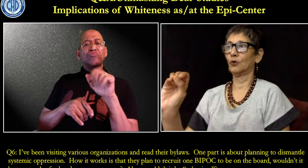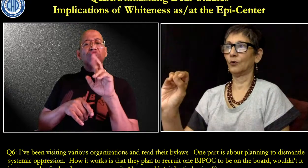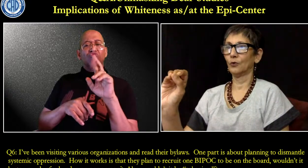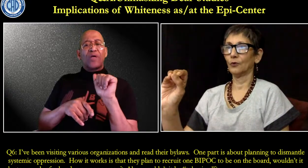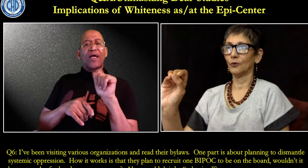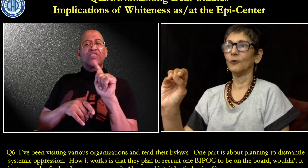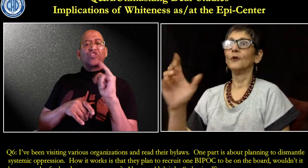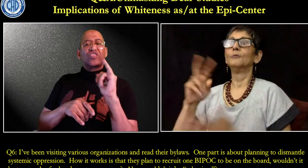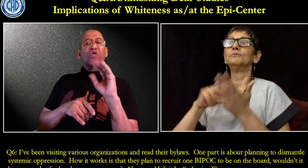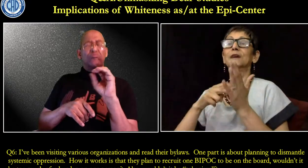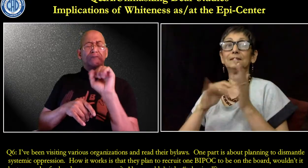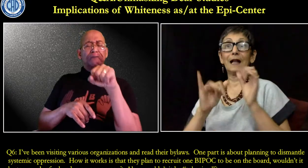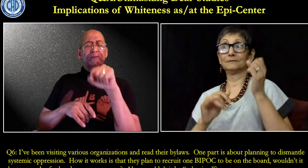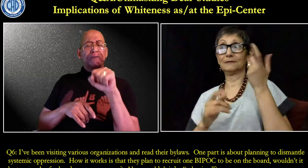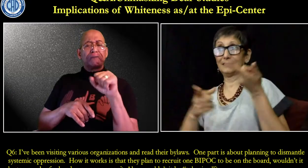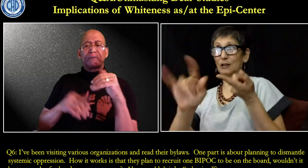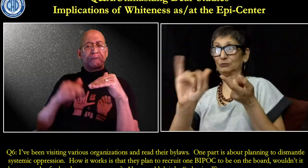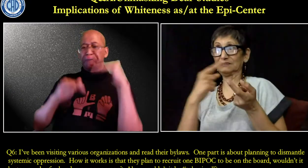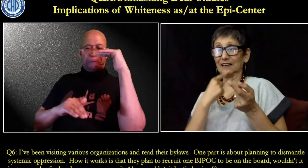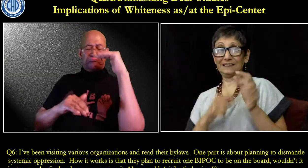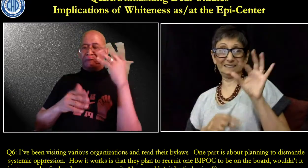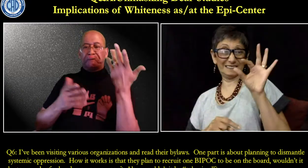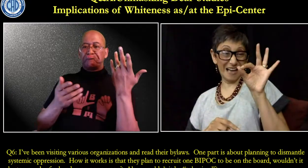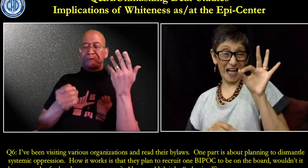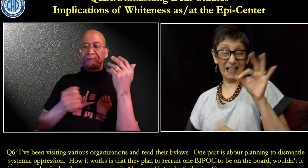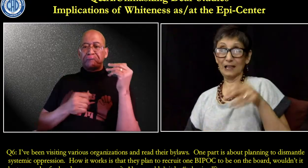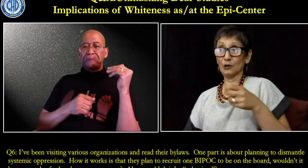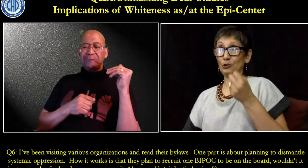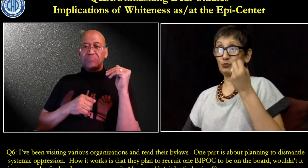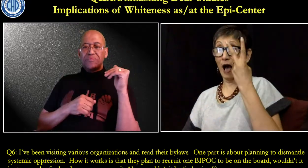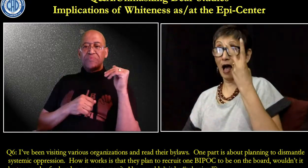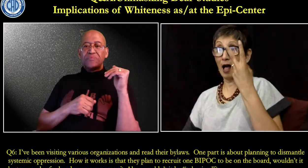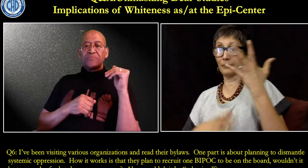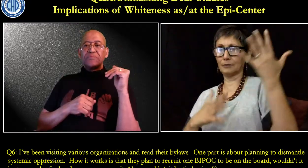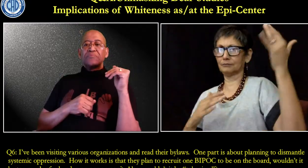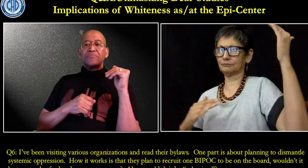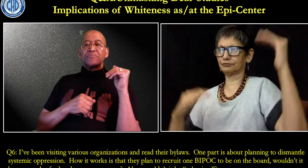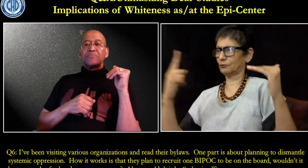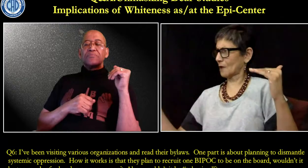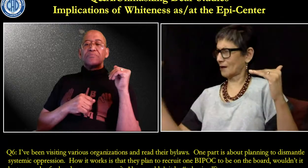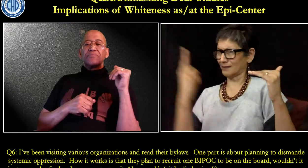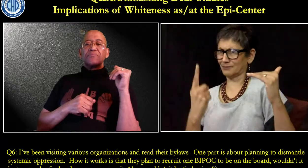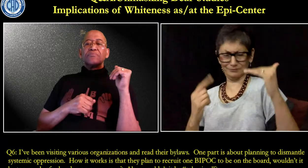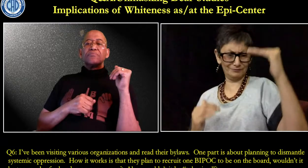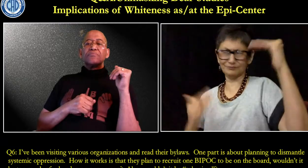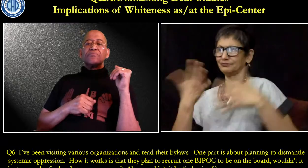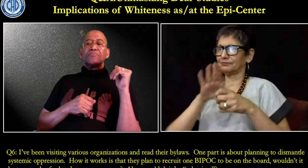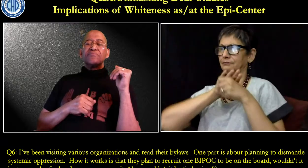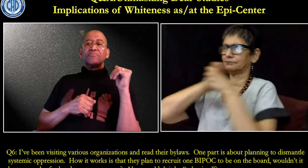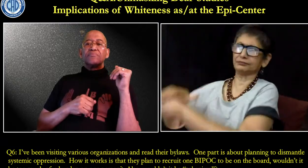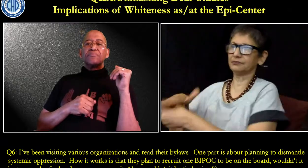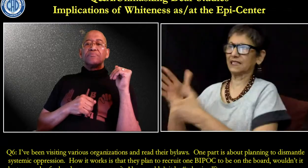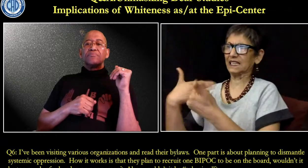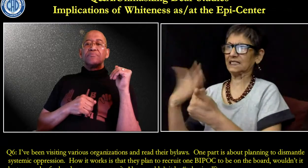Yes, ratio. Yes, ratio. It's not balanced. If you have